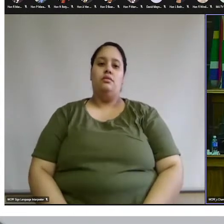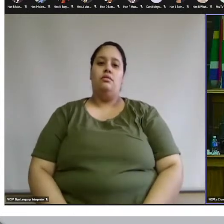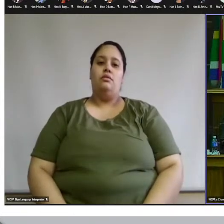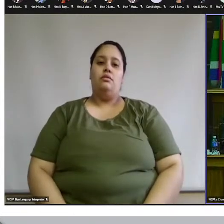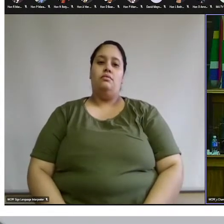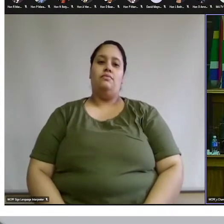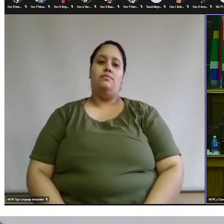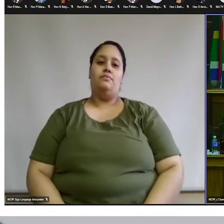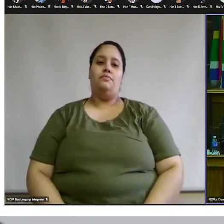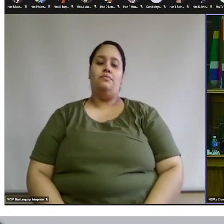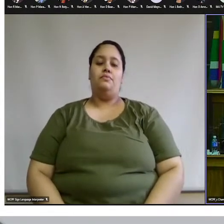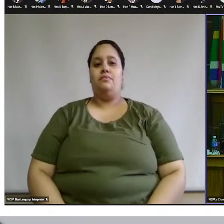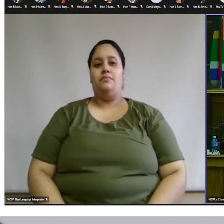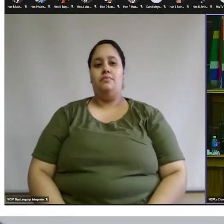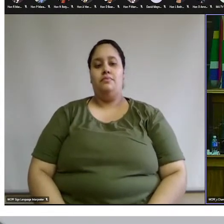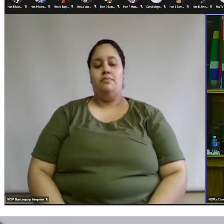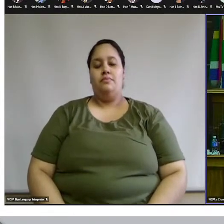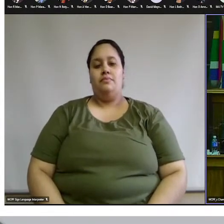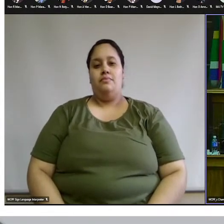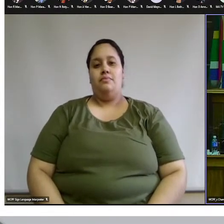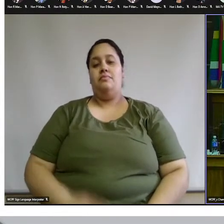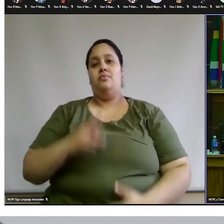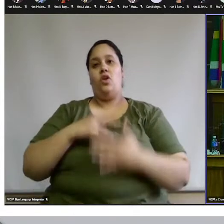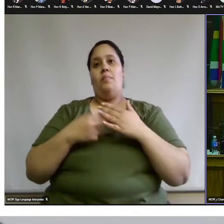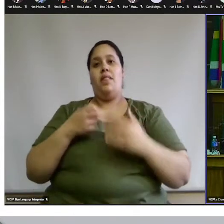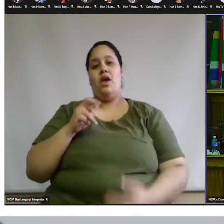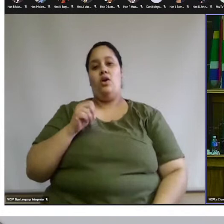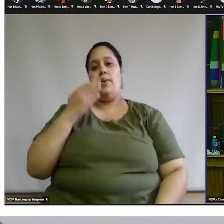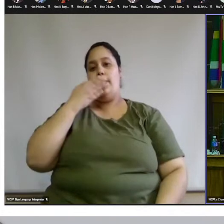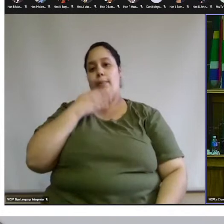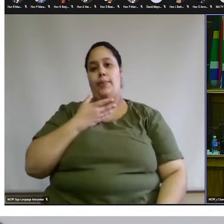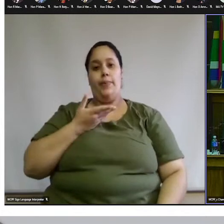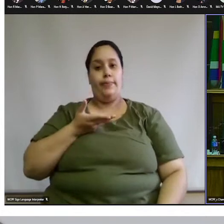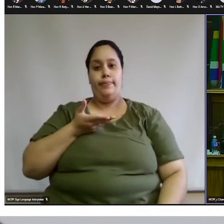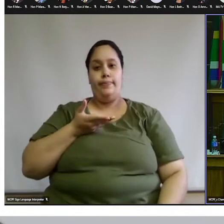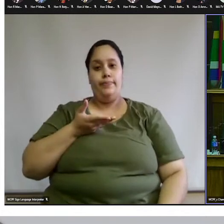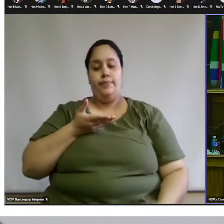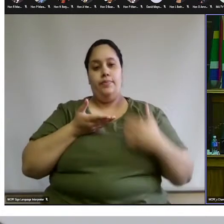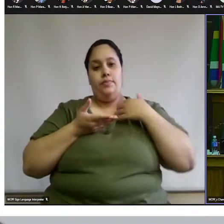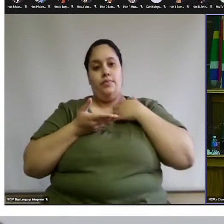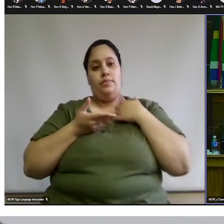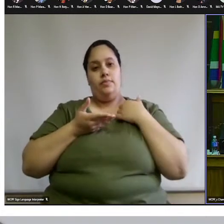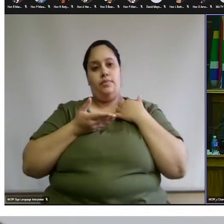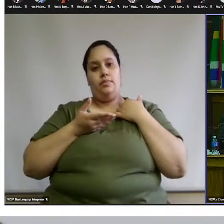I take it that Honourable Heron is not there.